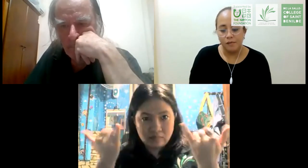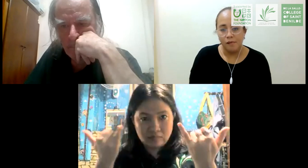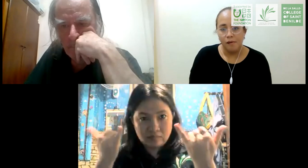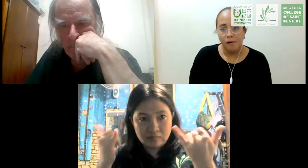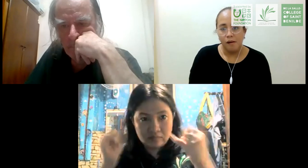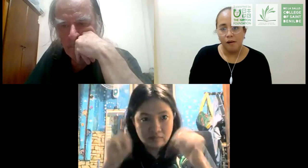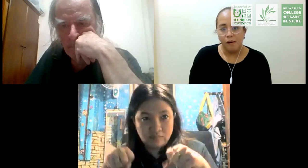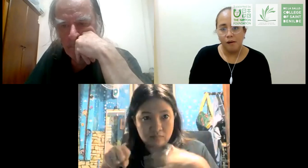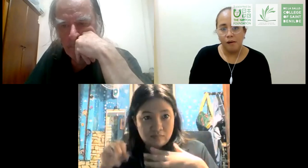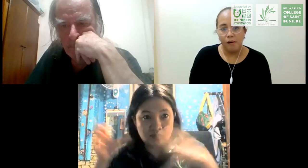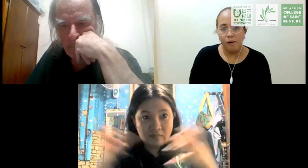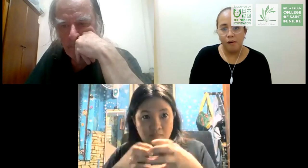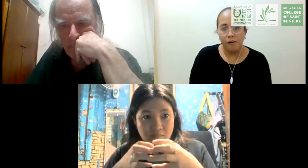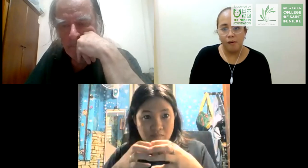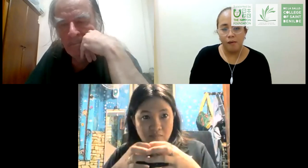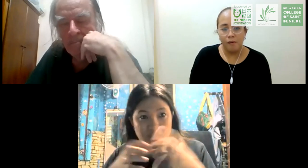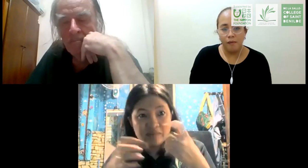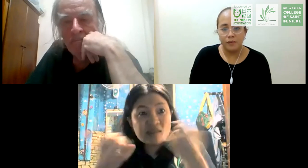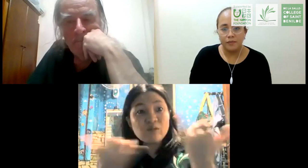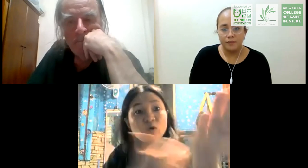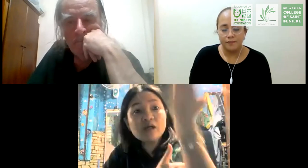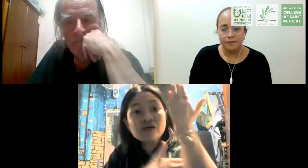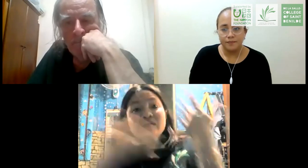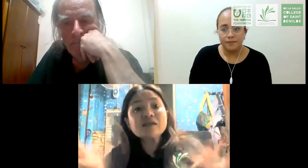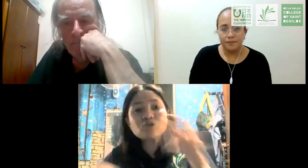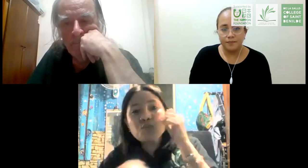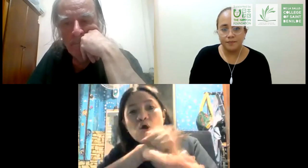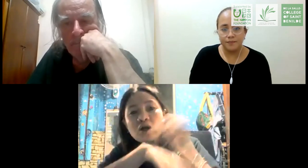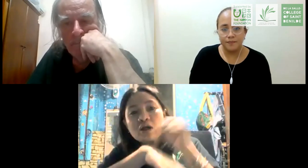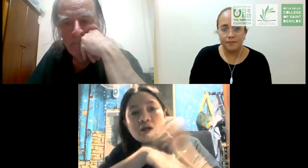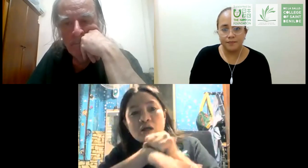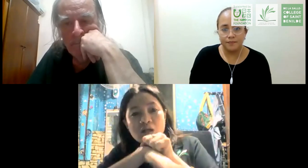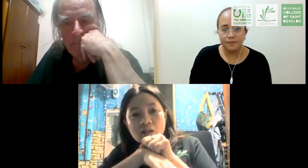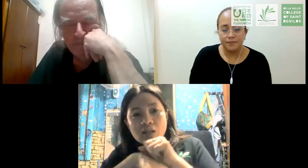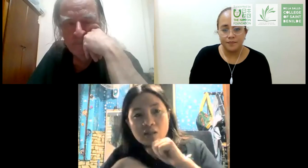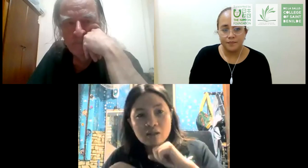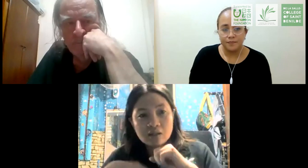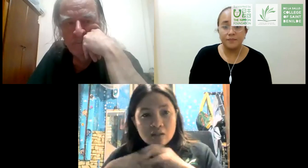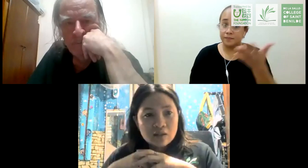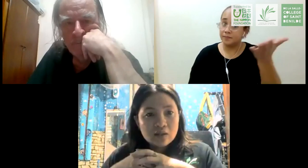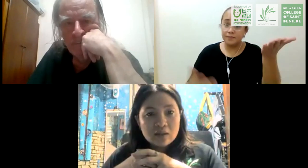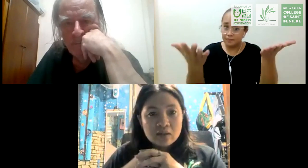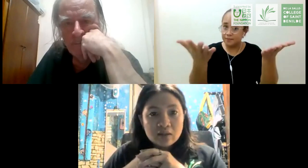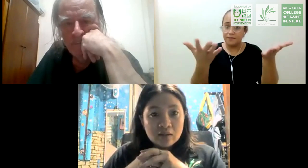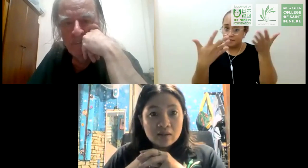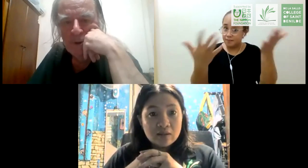We don't need to divide it into groups. Can I show it to you now? Because we Sure. actually worked on it this morning.